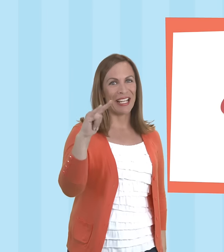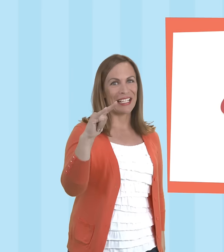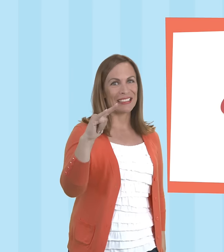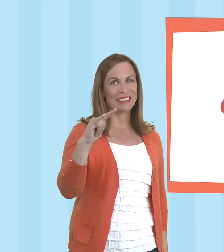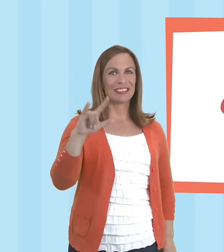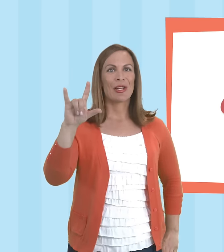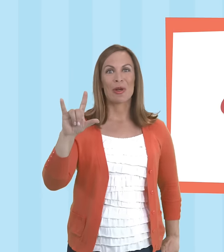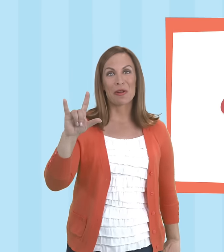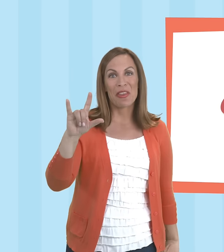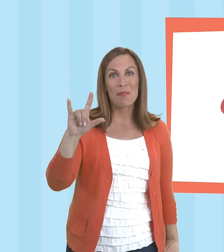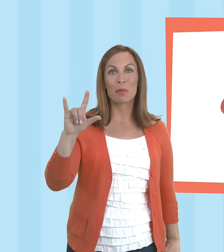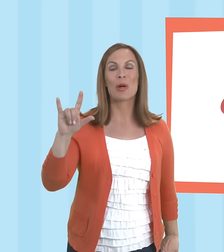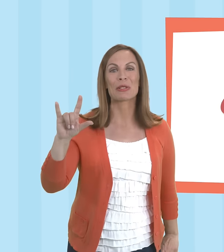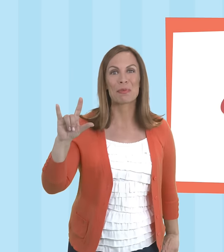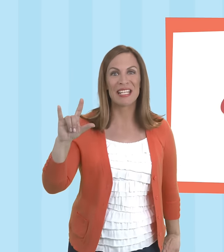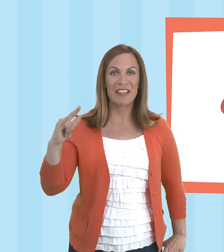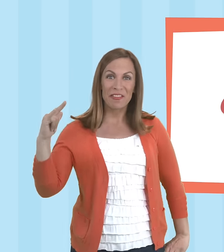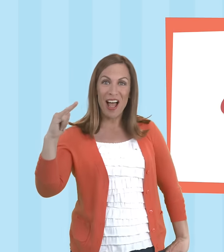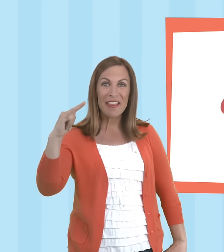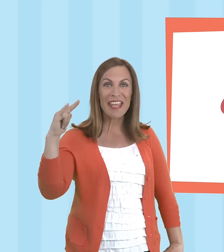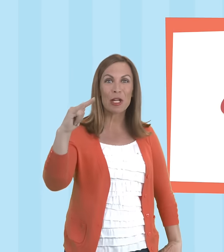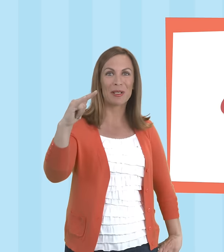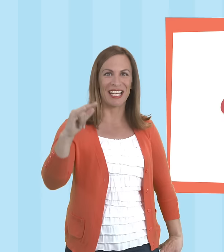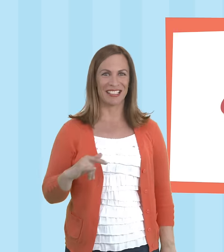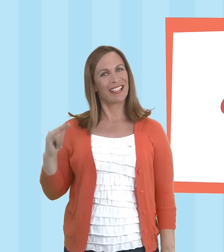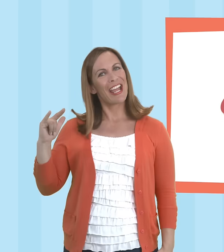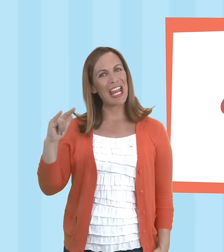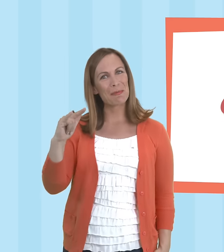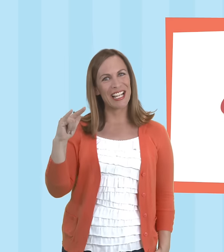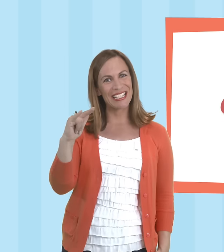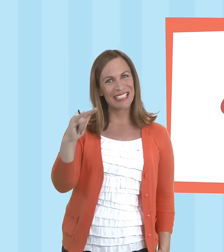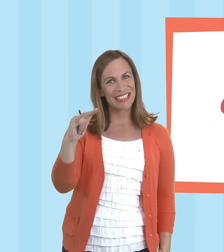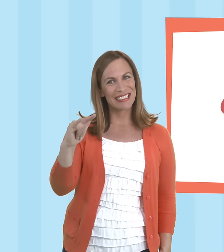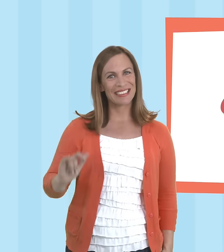Airplane. With your thumb, your pointer, and pinky, fly the airplane. Airplane.